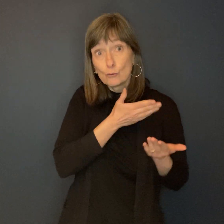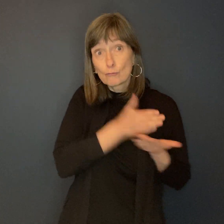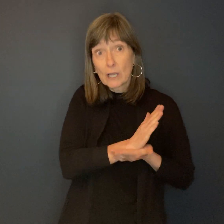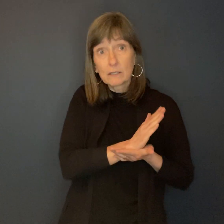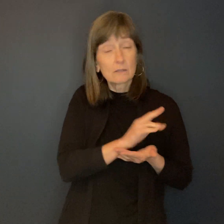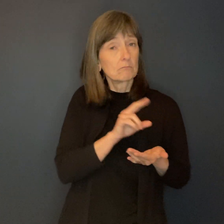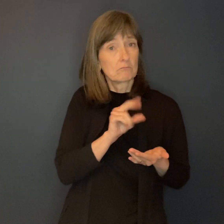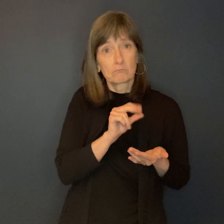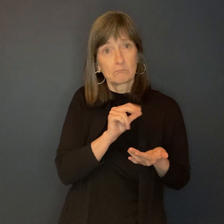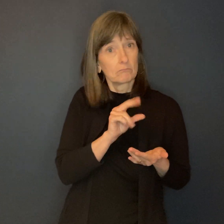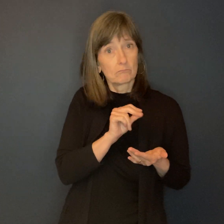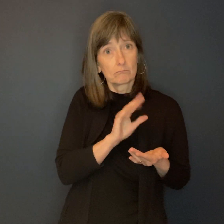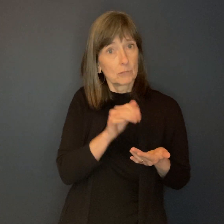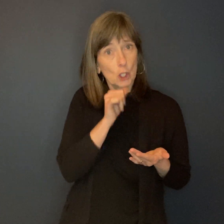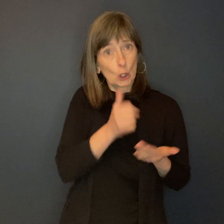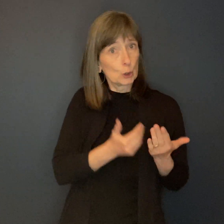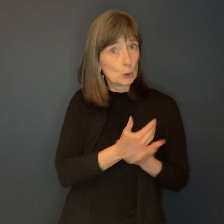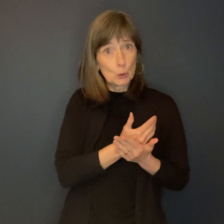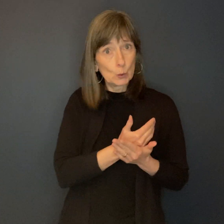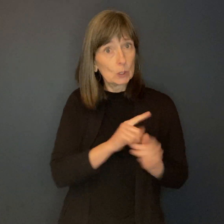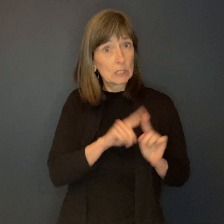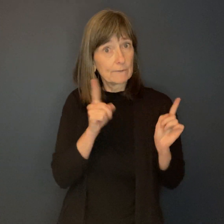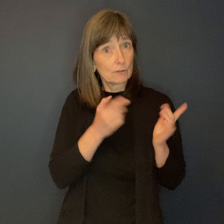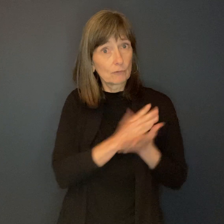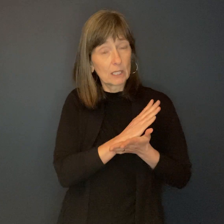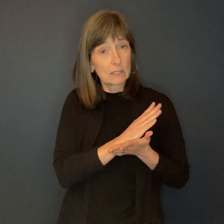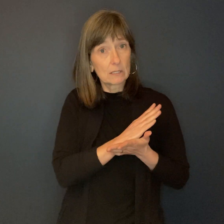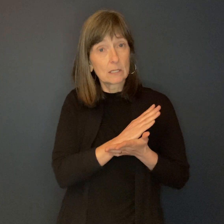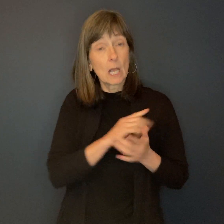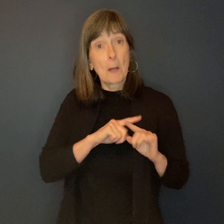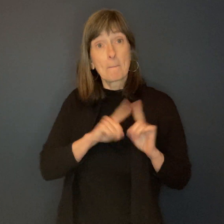I think the point is that the rights that exist for all